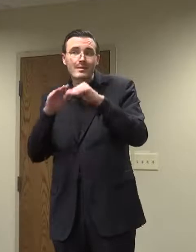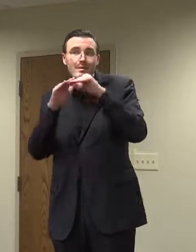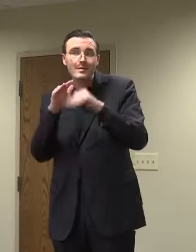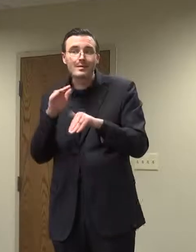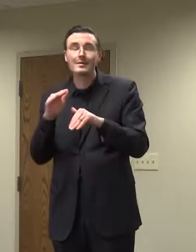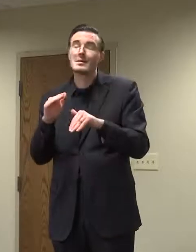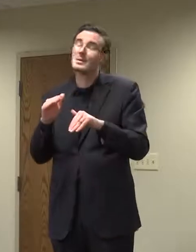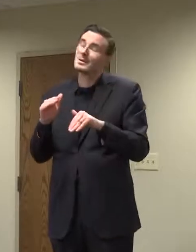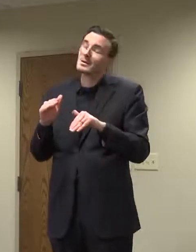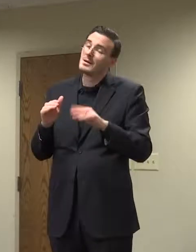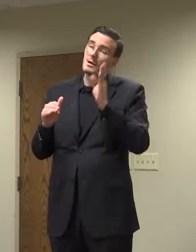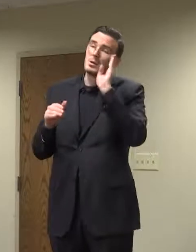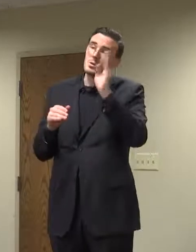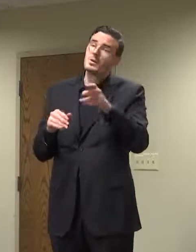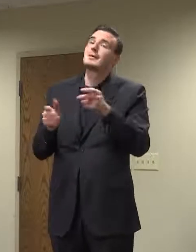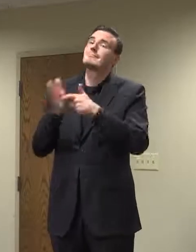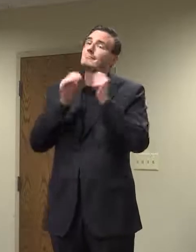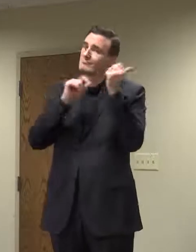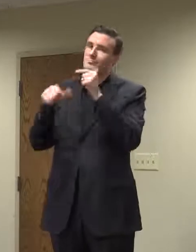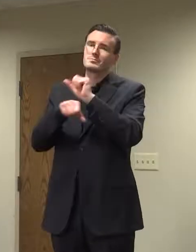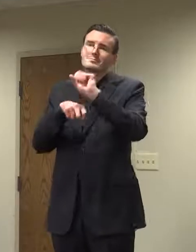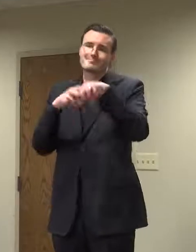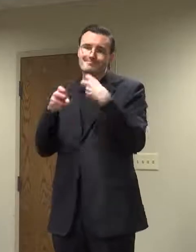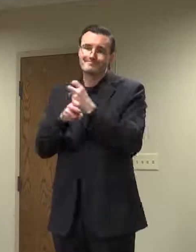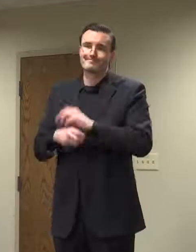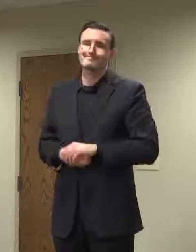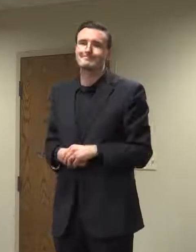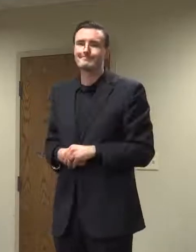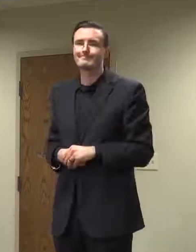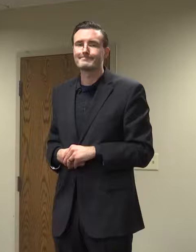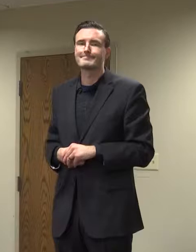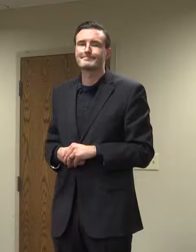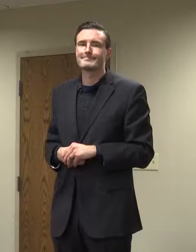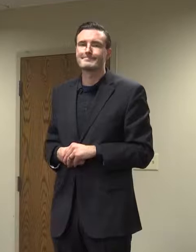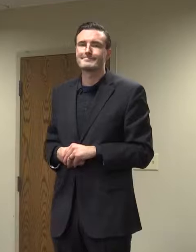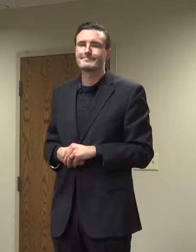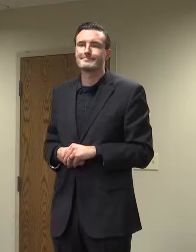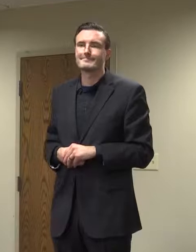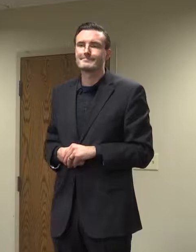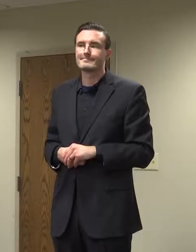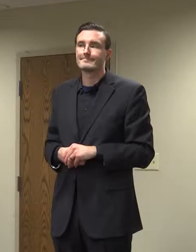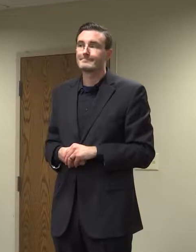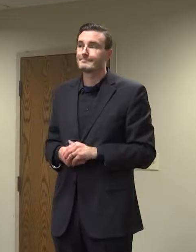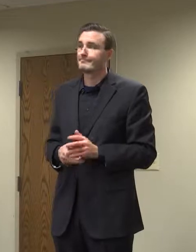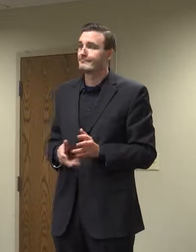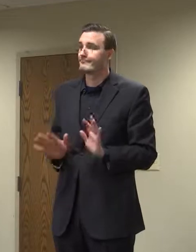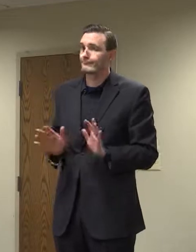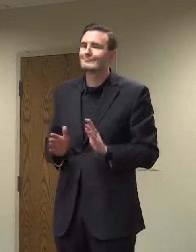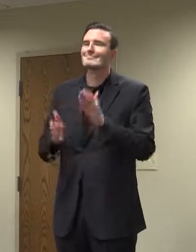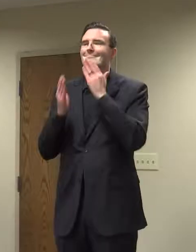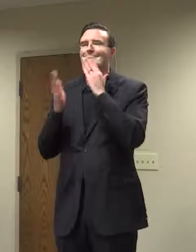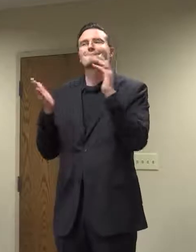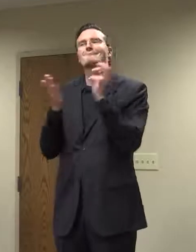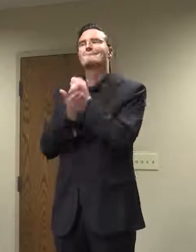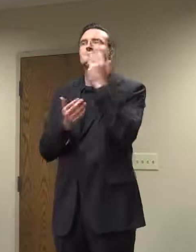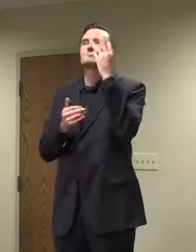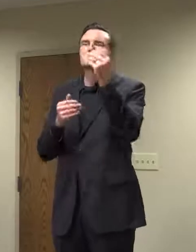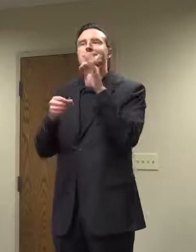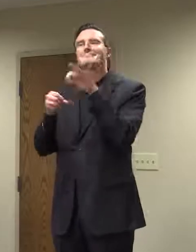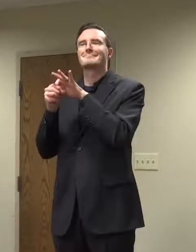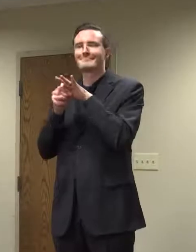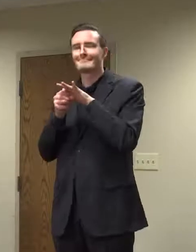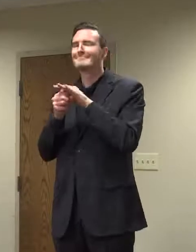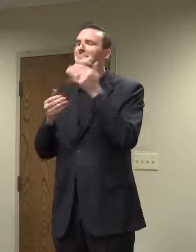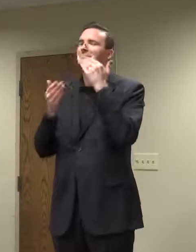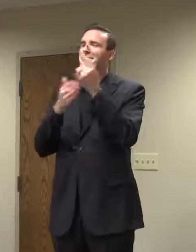Anything else? Thank you, get out the vote,